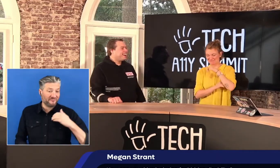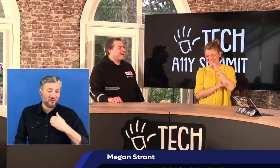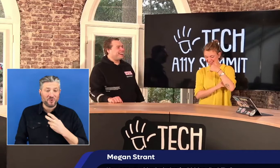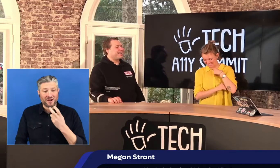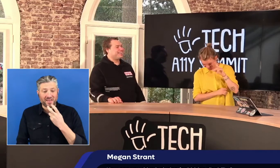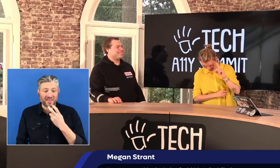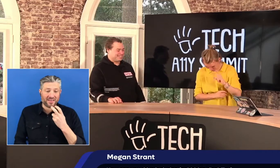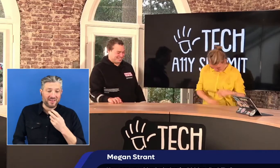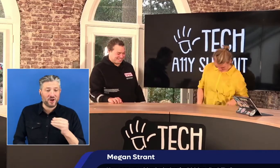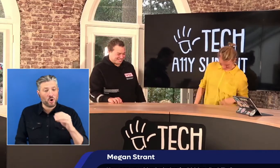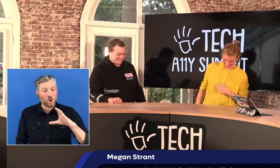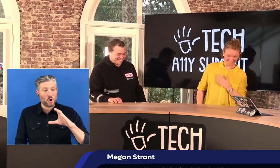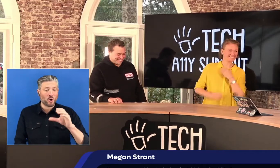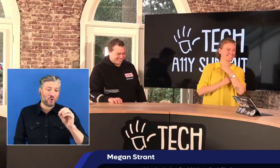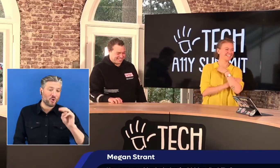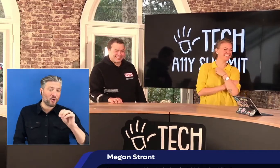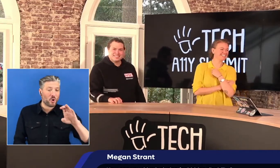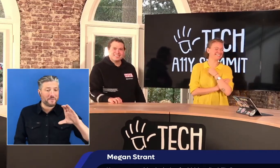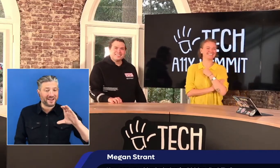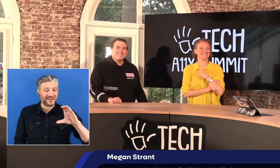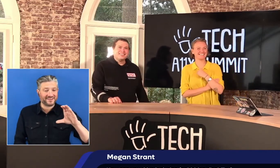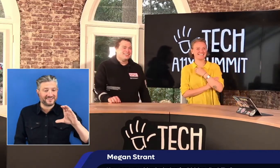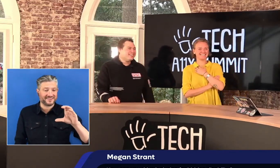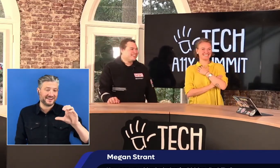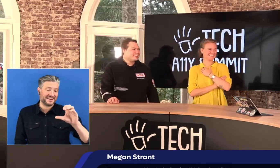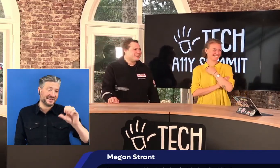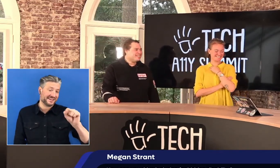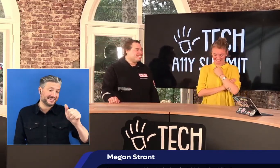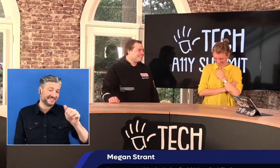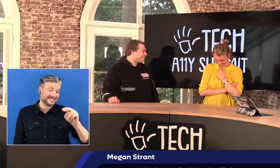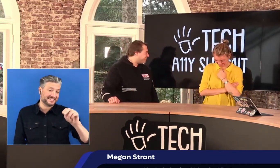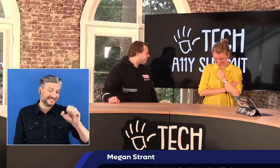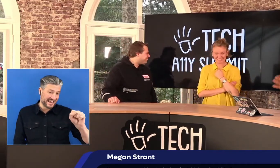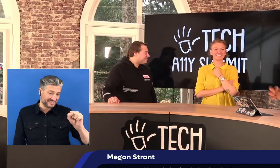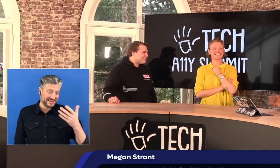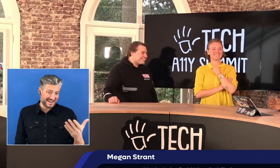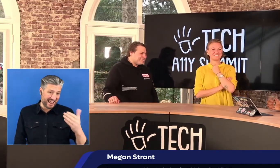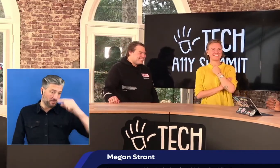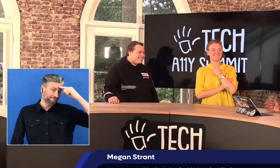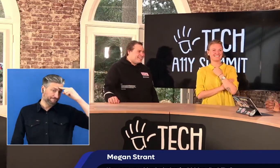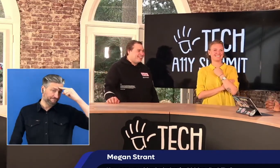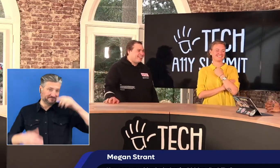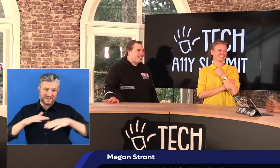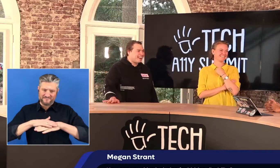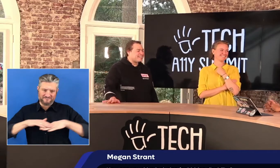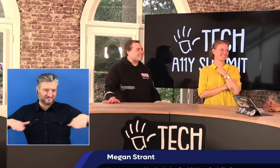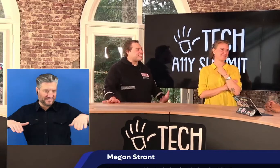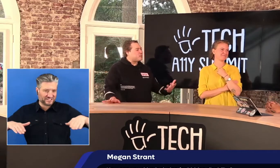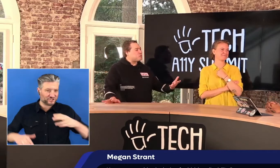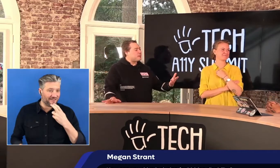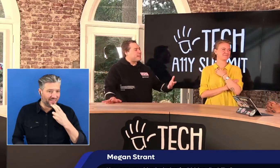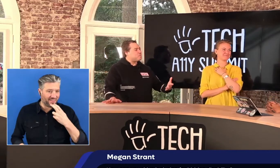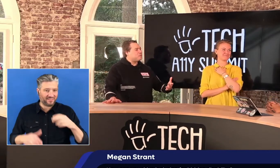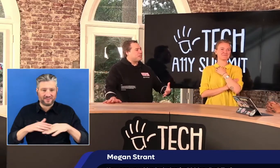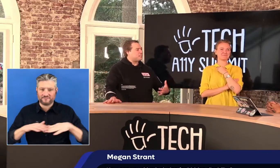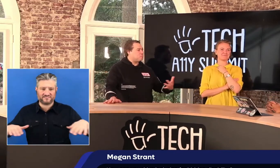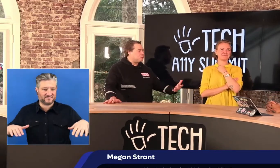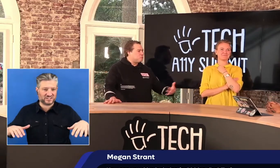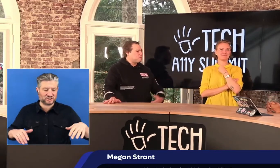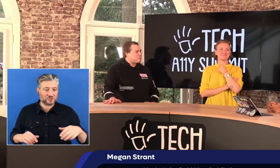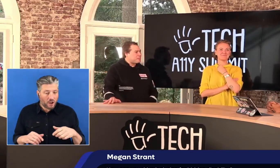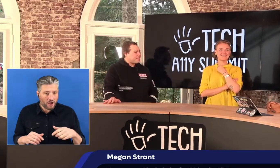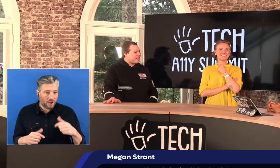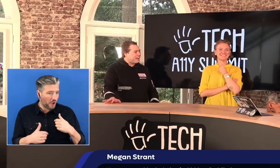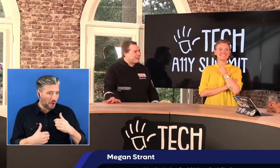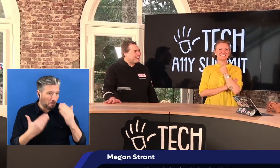Yes, me neither. I won't do that either. Maybe. I'm sorry. Well, That's an example of a label who is taboo.